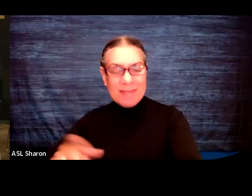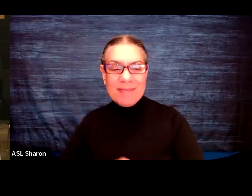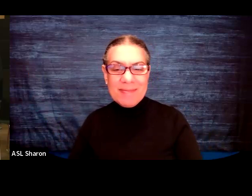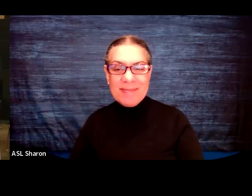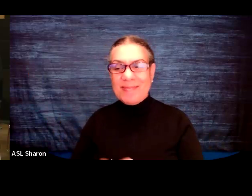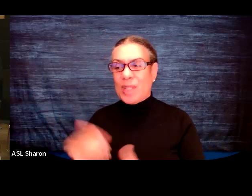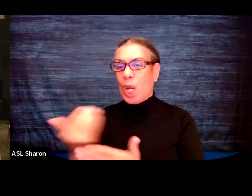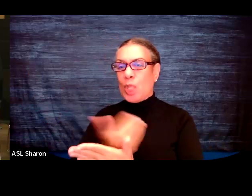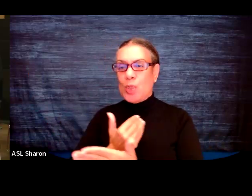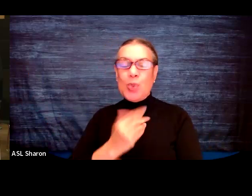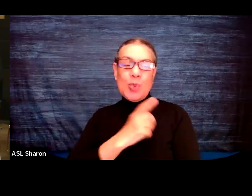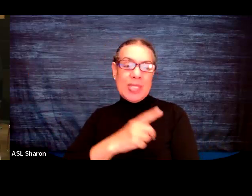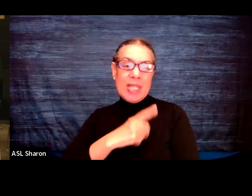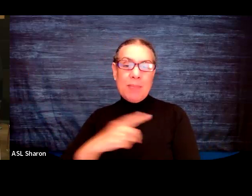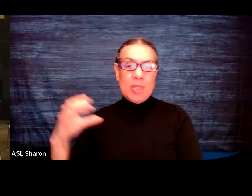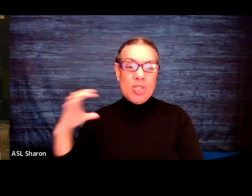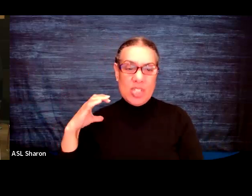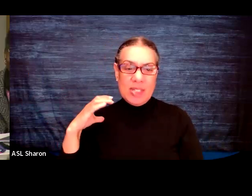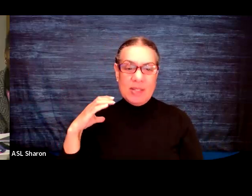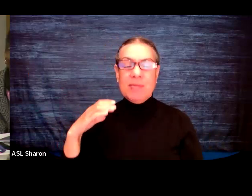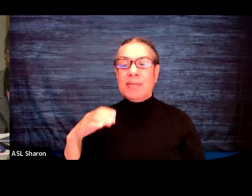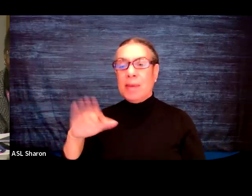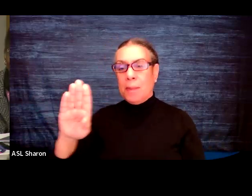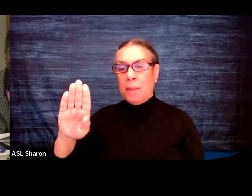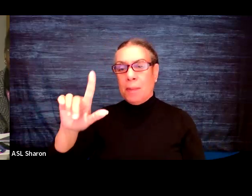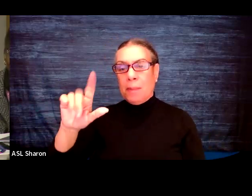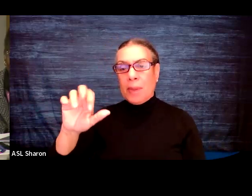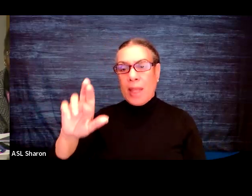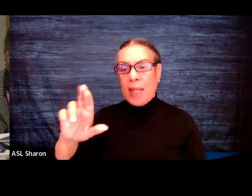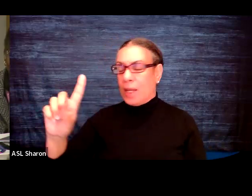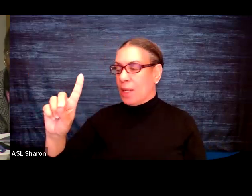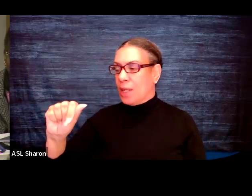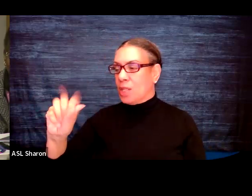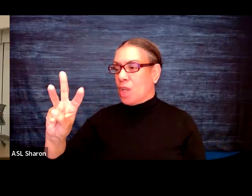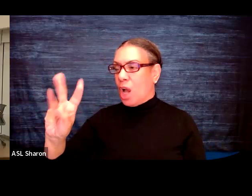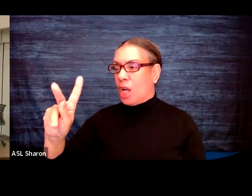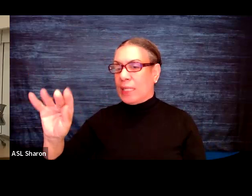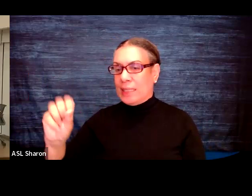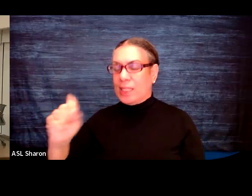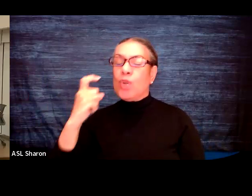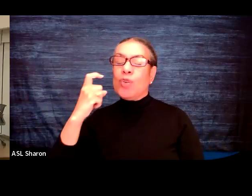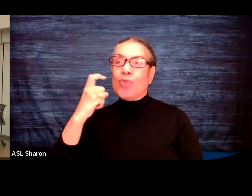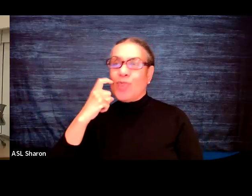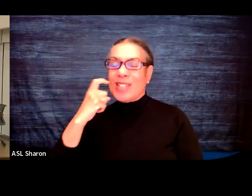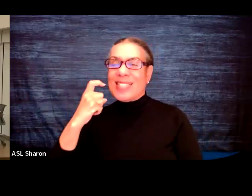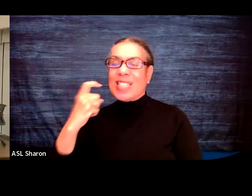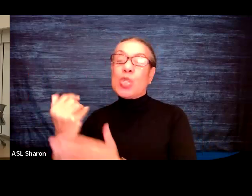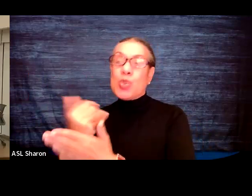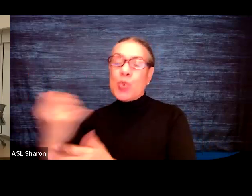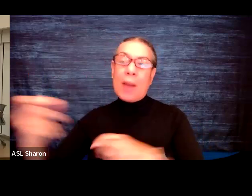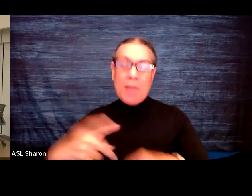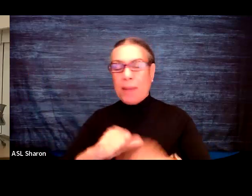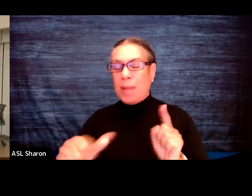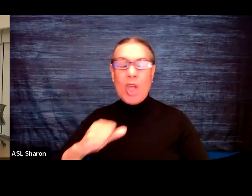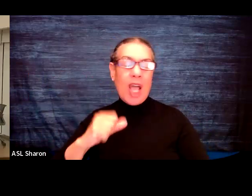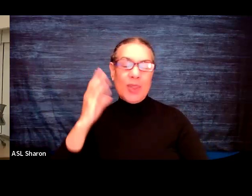This is our new Deputy Chief Financial Officer, Blair Dawkins. She's newly returned to finance, but not at all new to